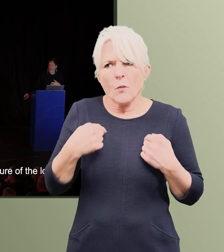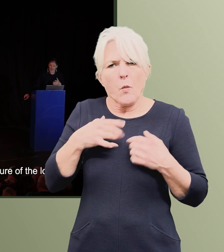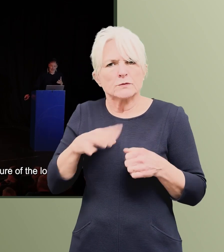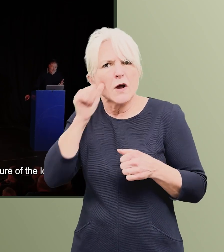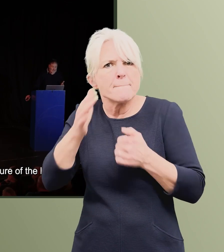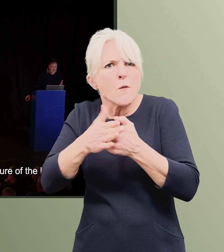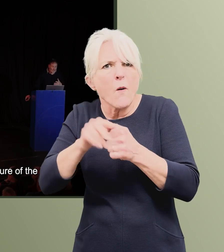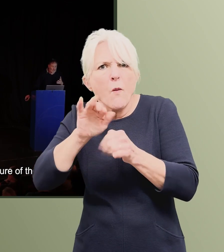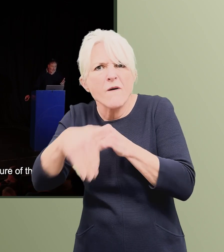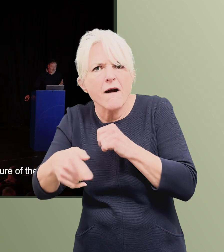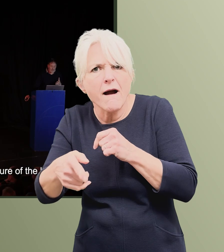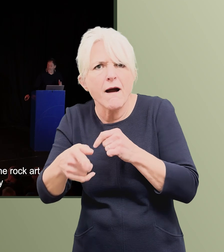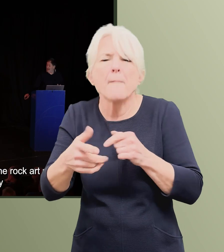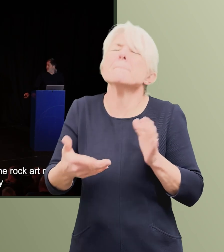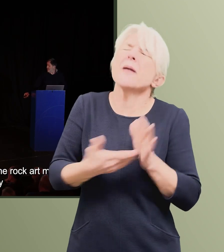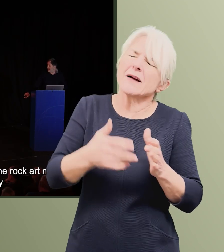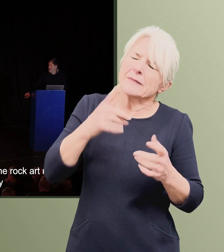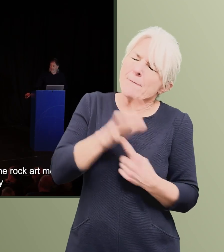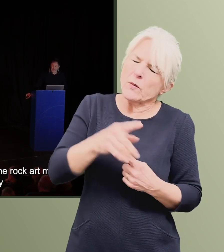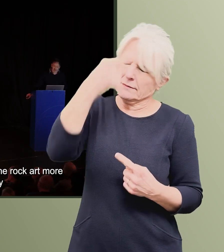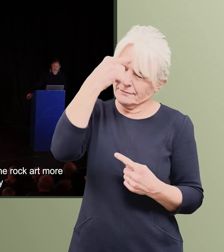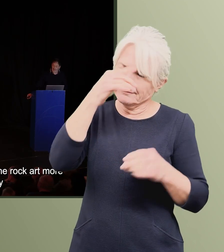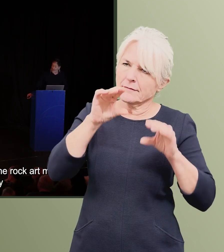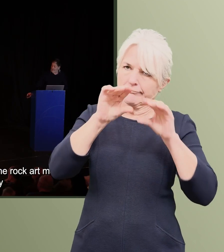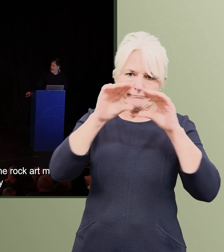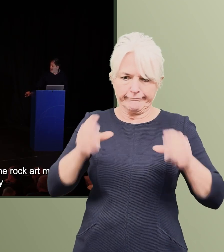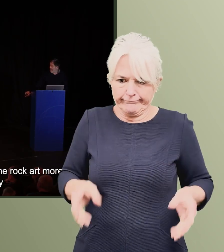structure of the loose stuff and the stuff around the actual